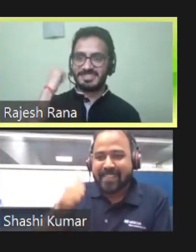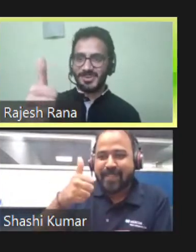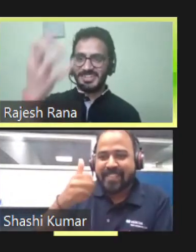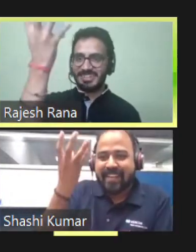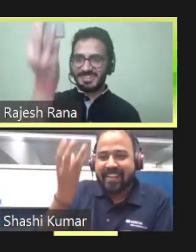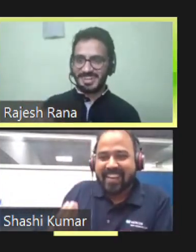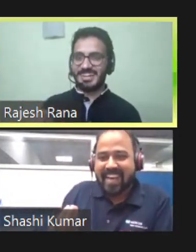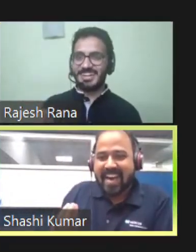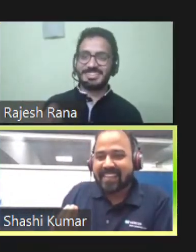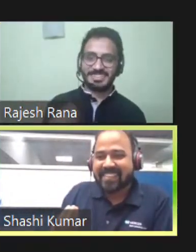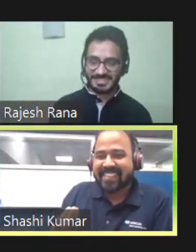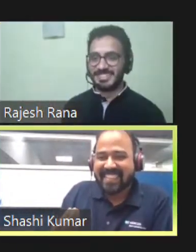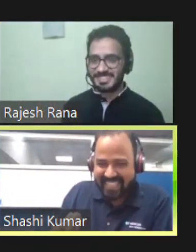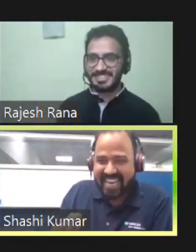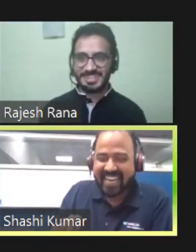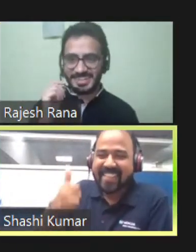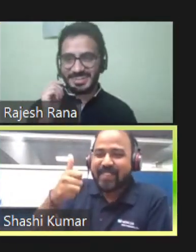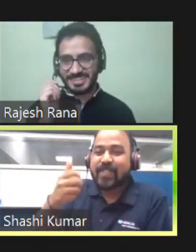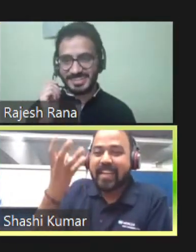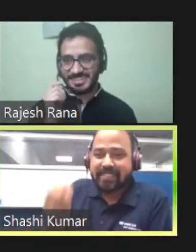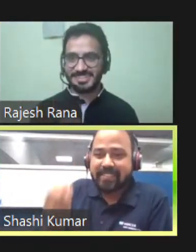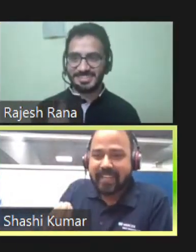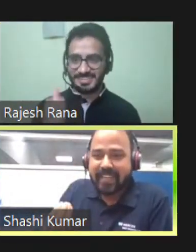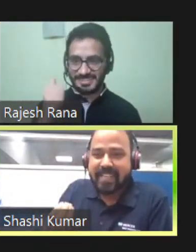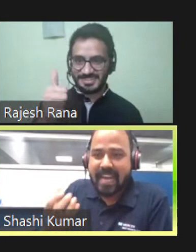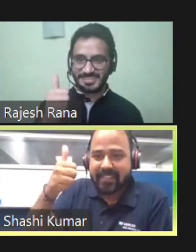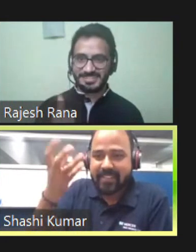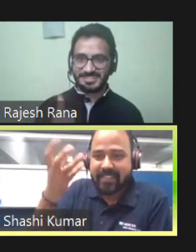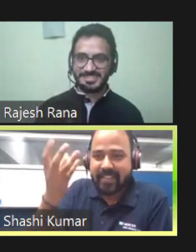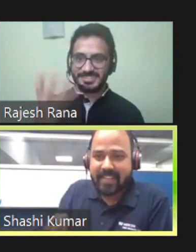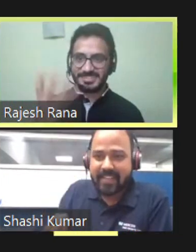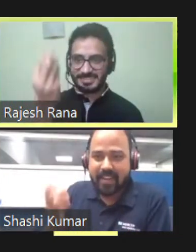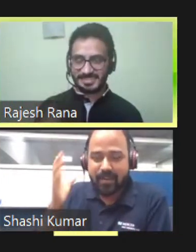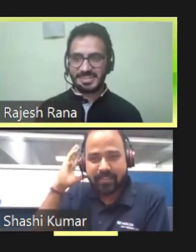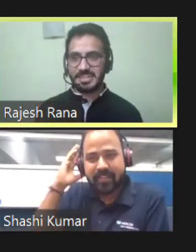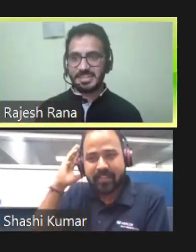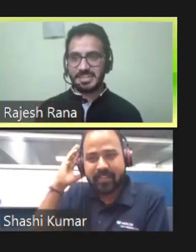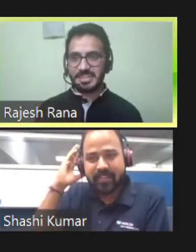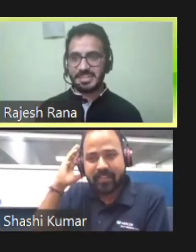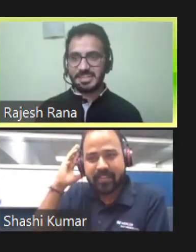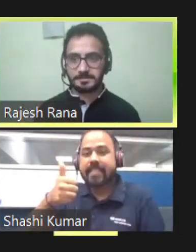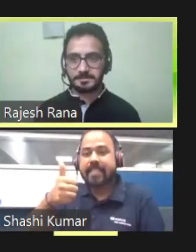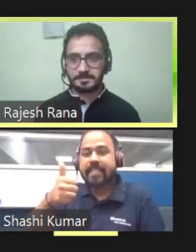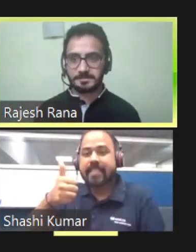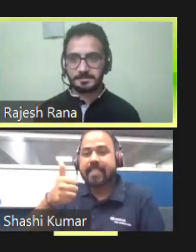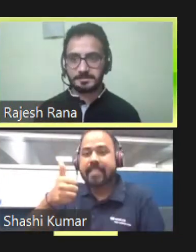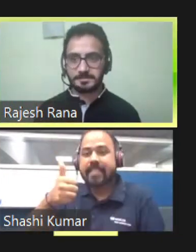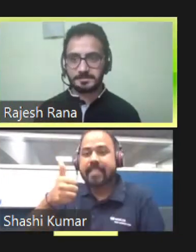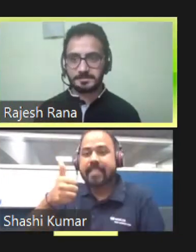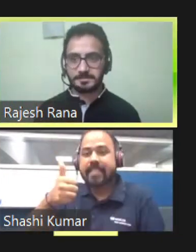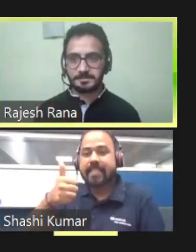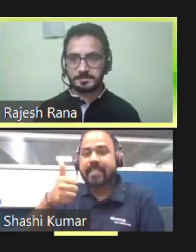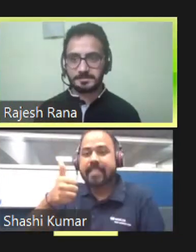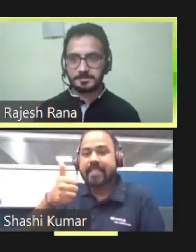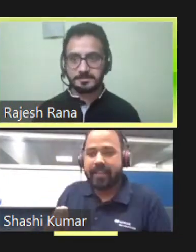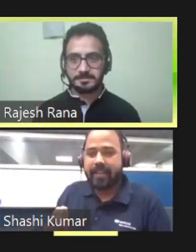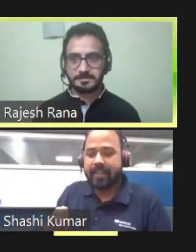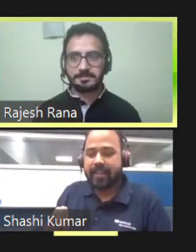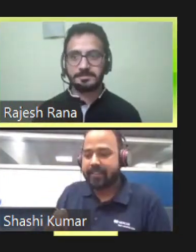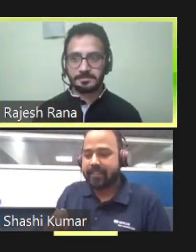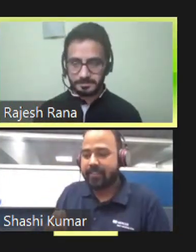Now the third is dark. So sun is set. Sun is setting up. Setting up. Right? It's a good night.